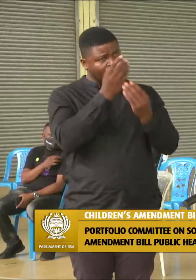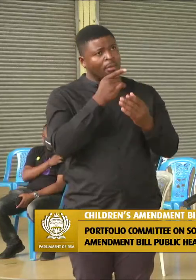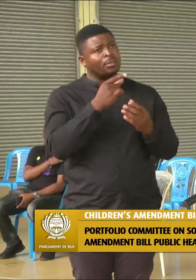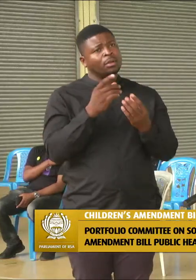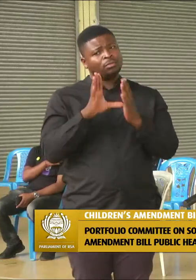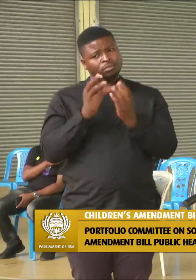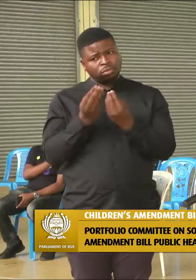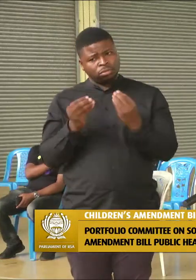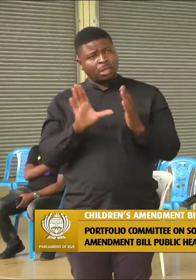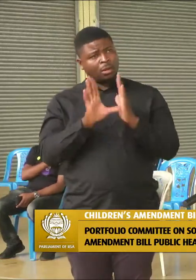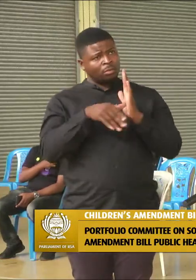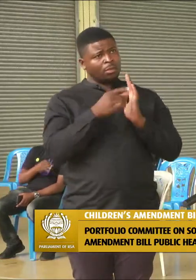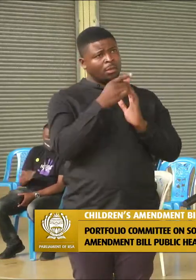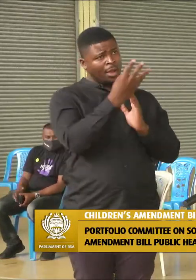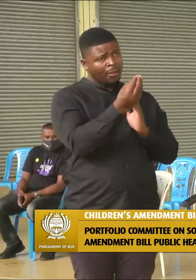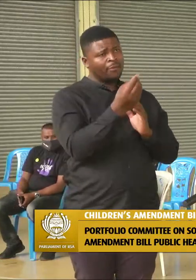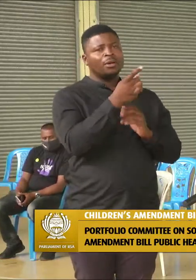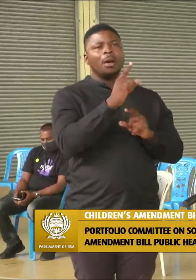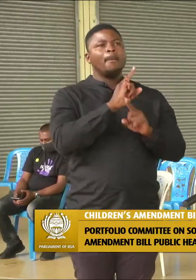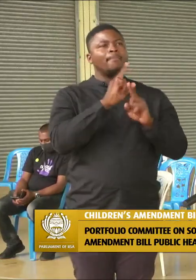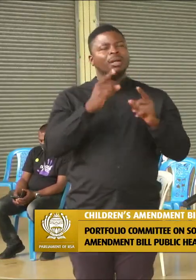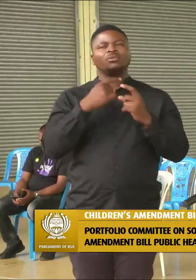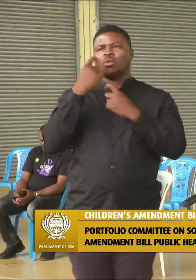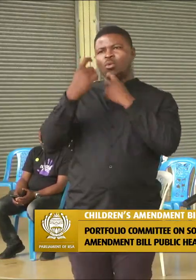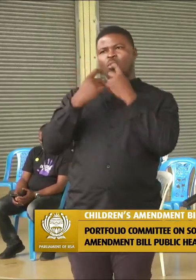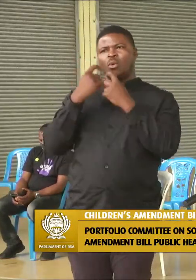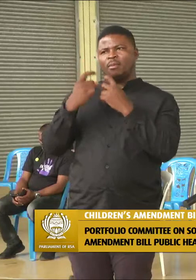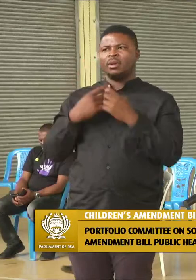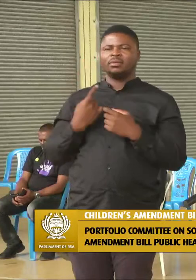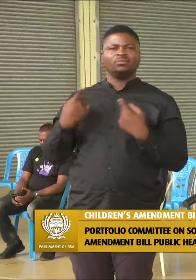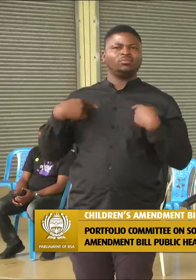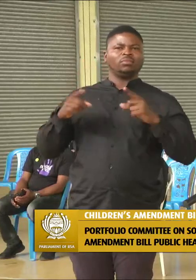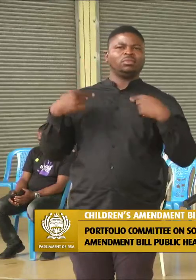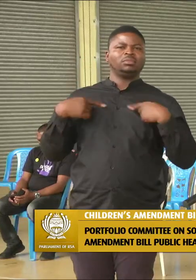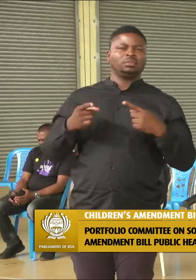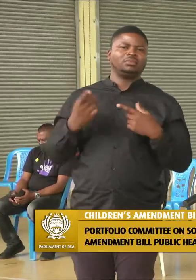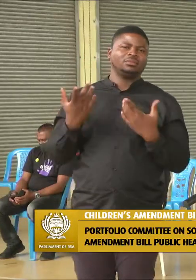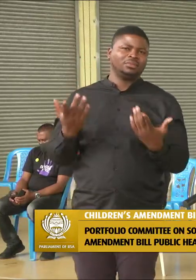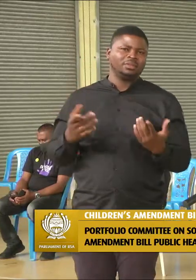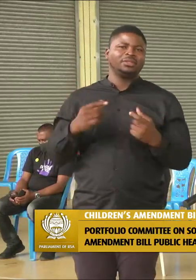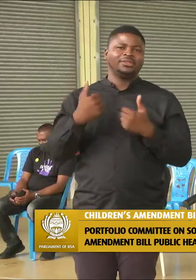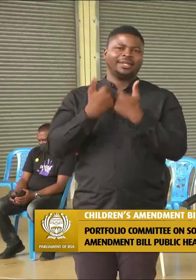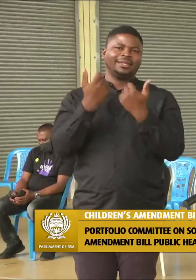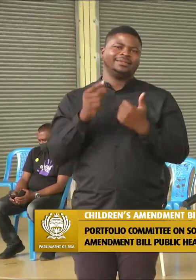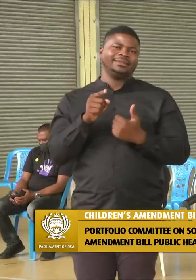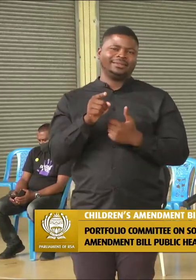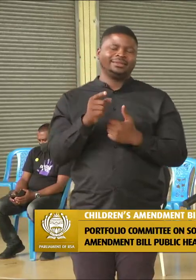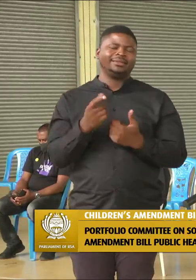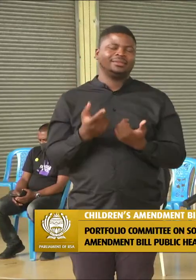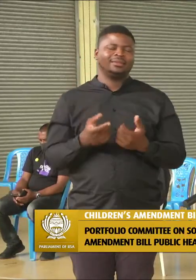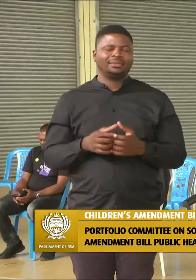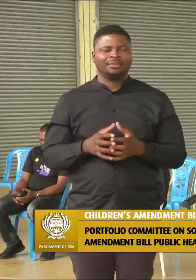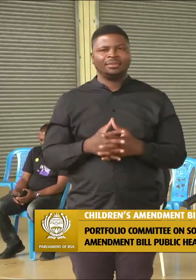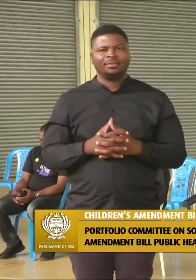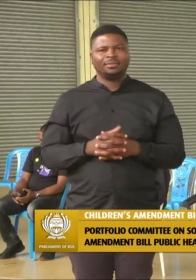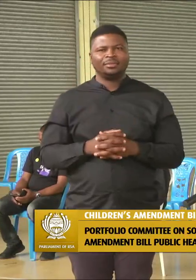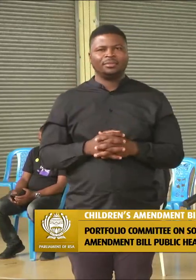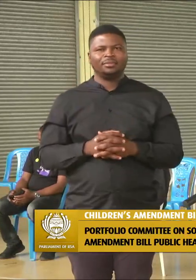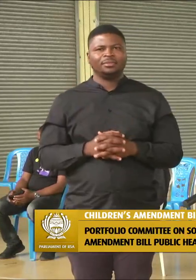baba nenkinga ngabazali abangakwamukeli lapho betshela ukuthi izingane zabo zinokukhubazeka